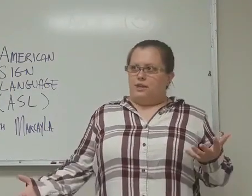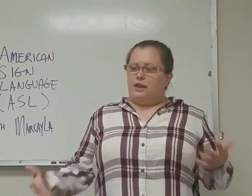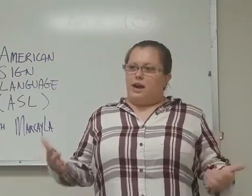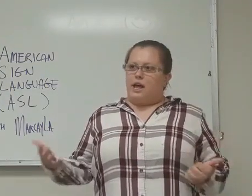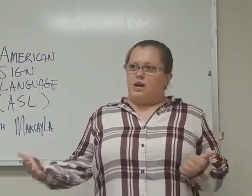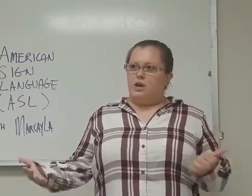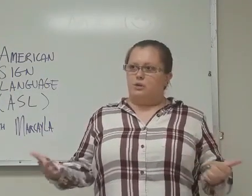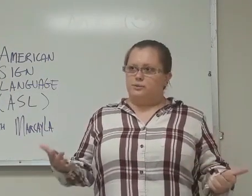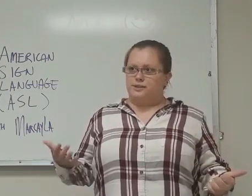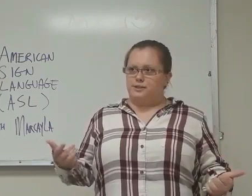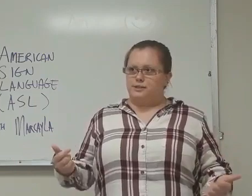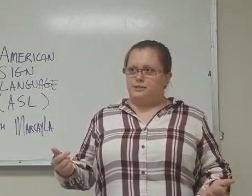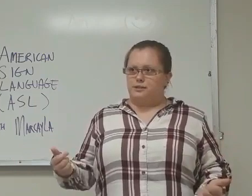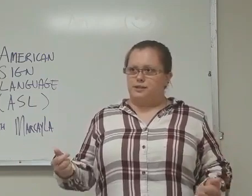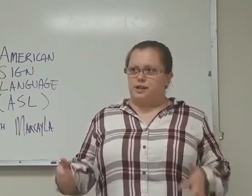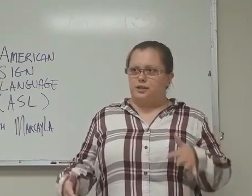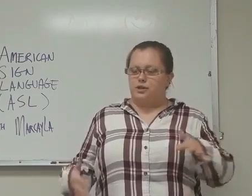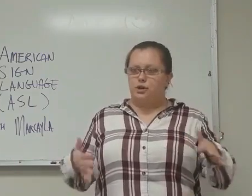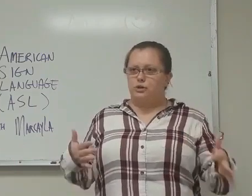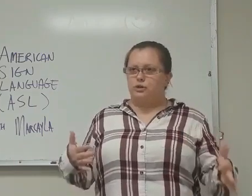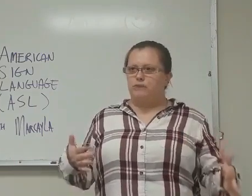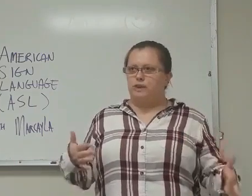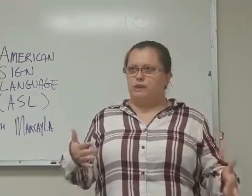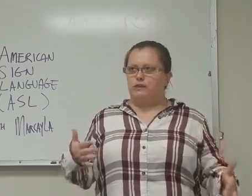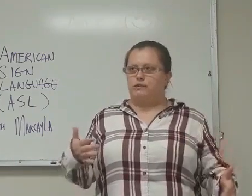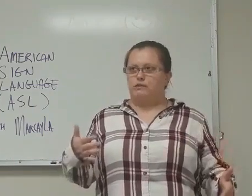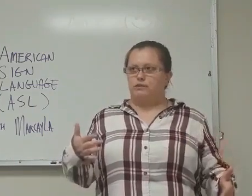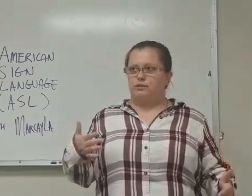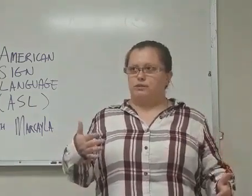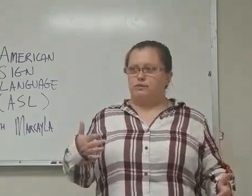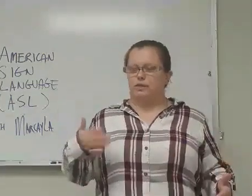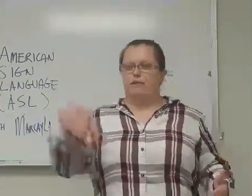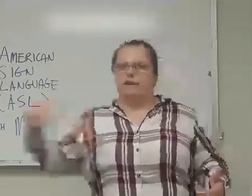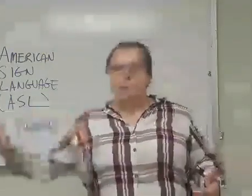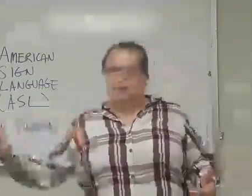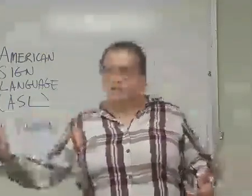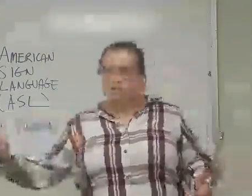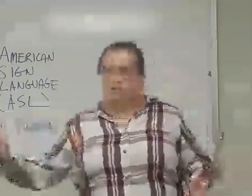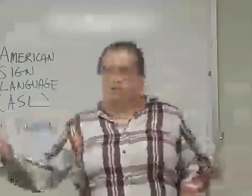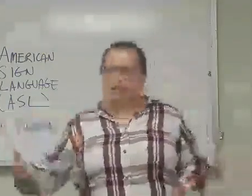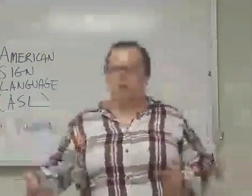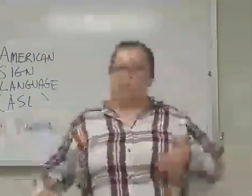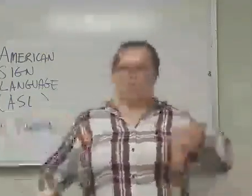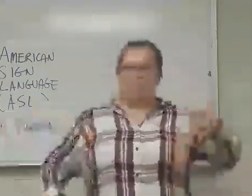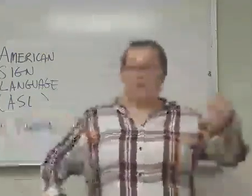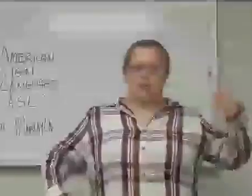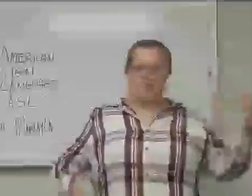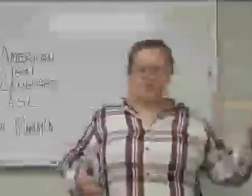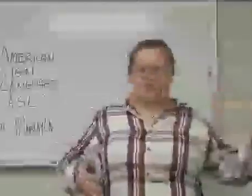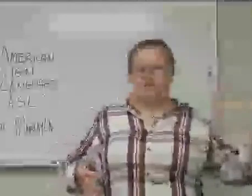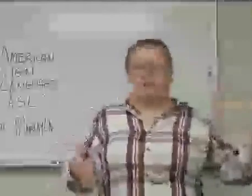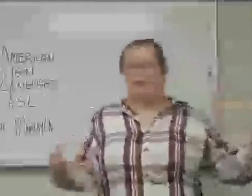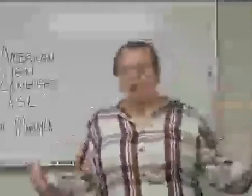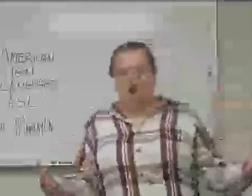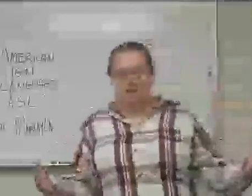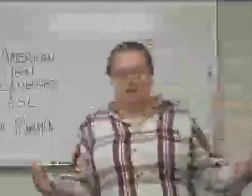That kind of helps set the tone of like if they're looking for something or if they're just flat out